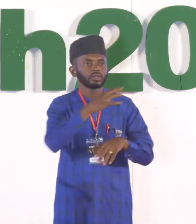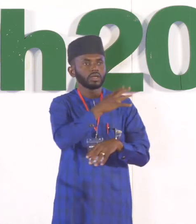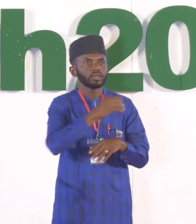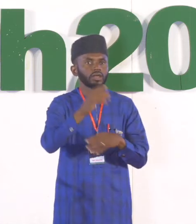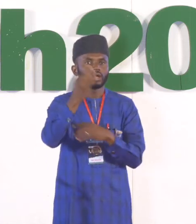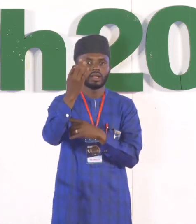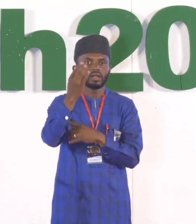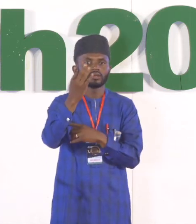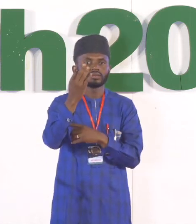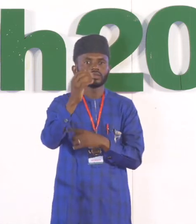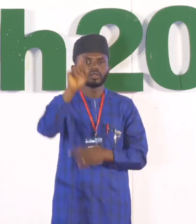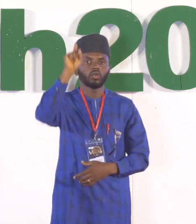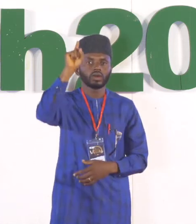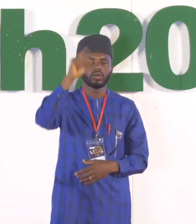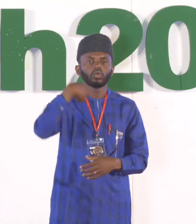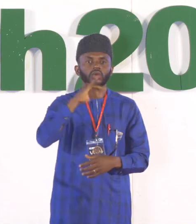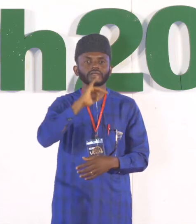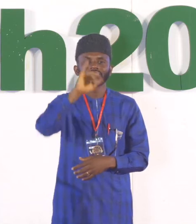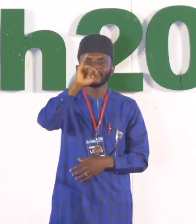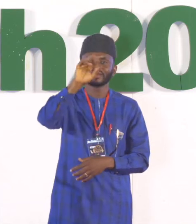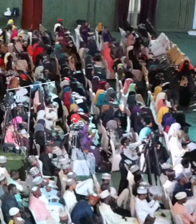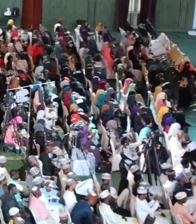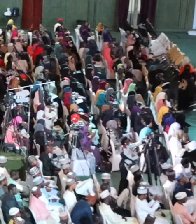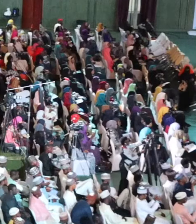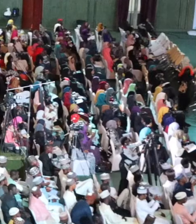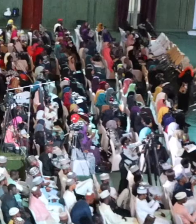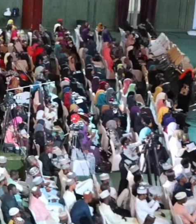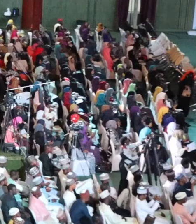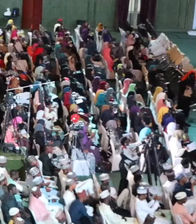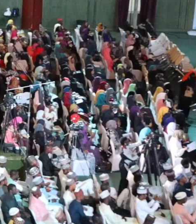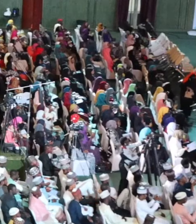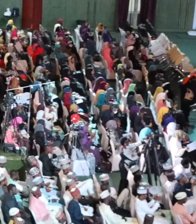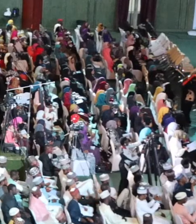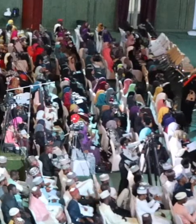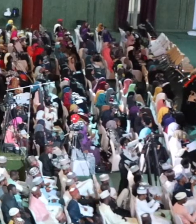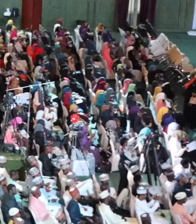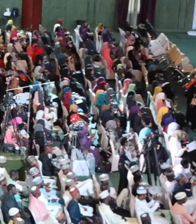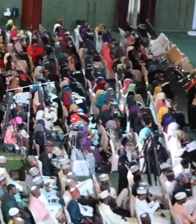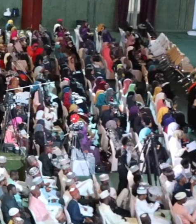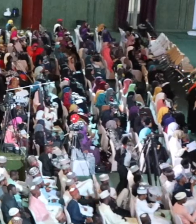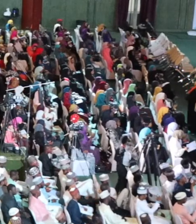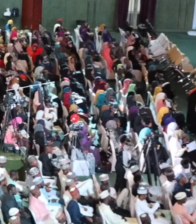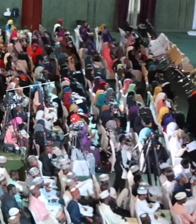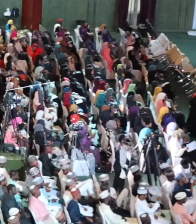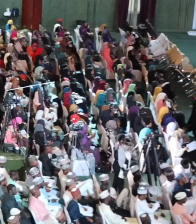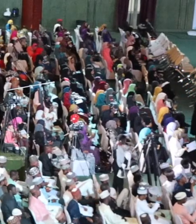the irresistible, is the only one in charge of this day. You read that, I read that in Surah Al-Fatiha every